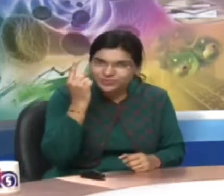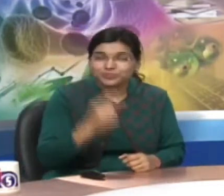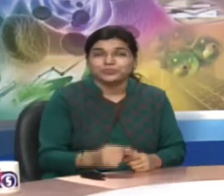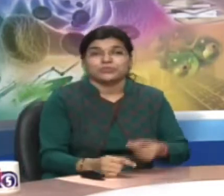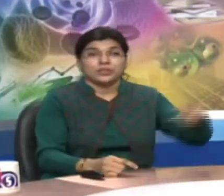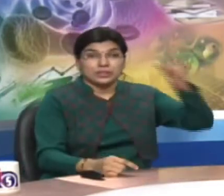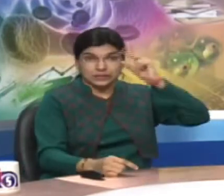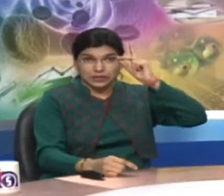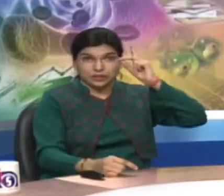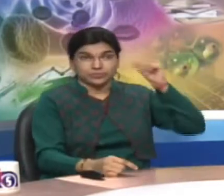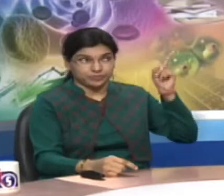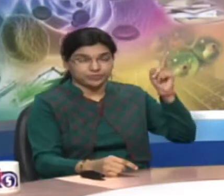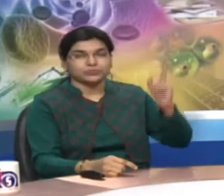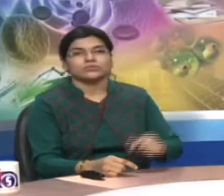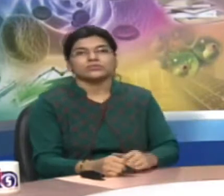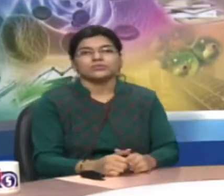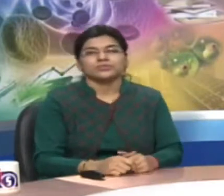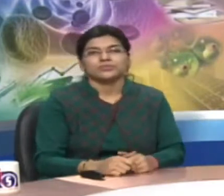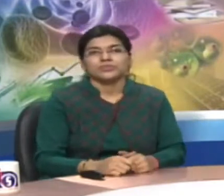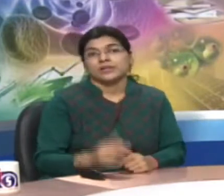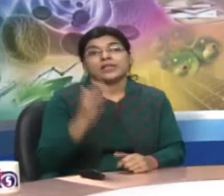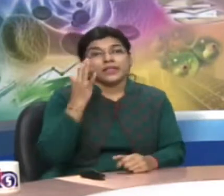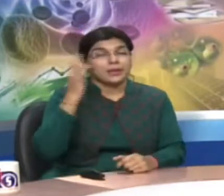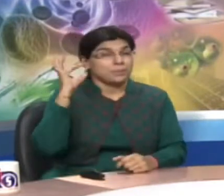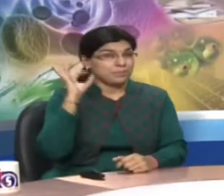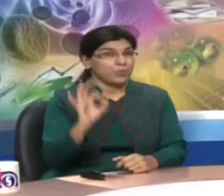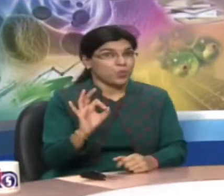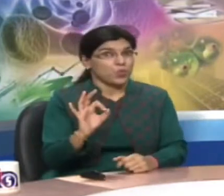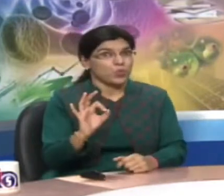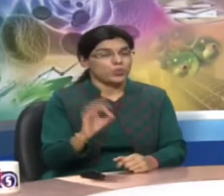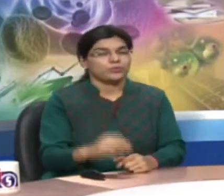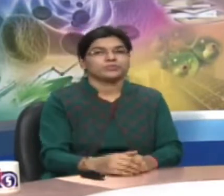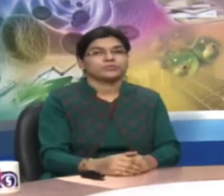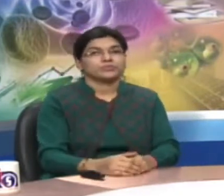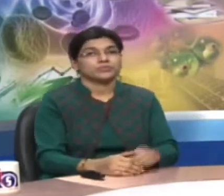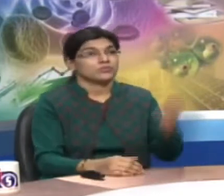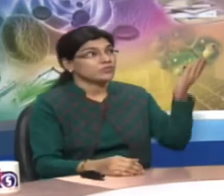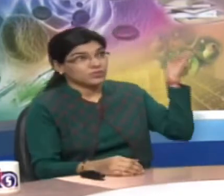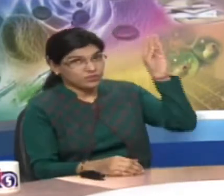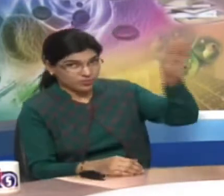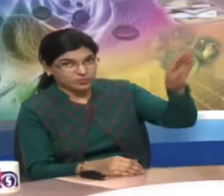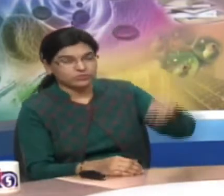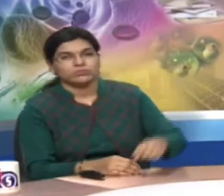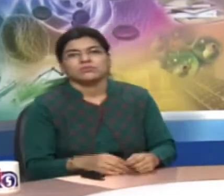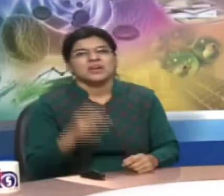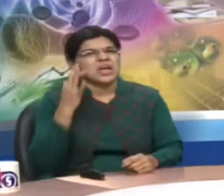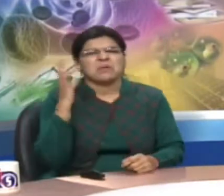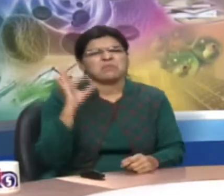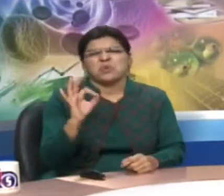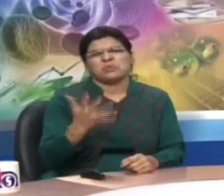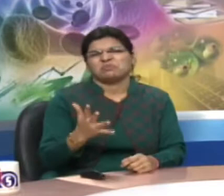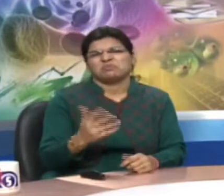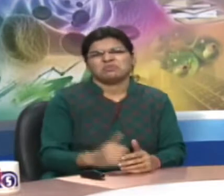uninvited. Second word is important. The opposite will be